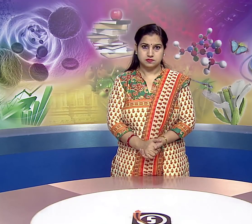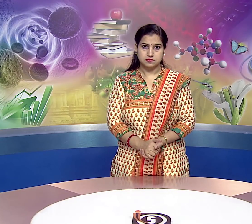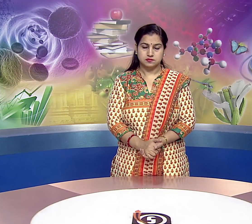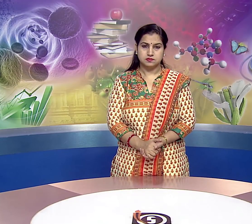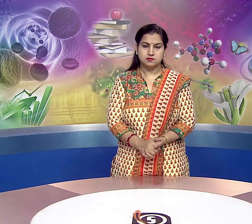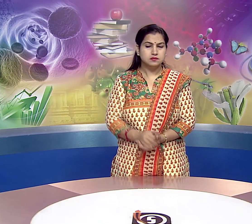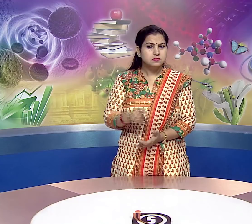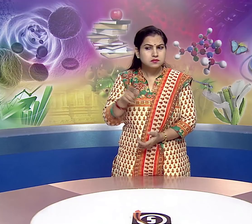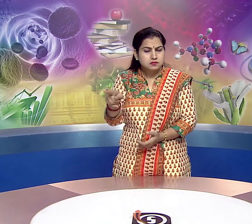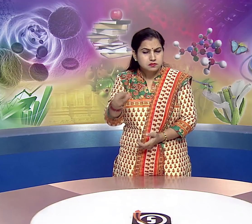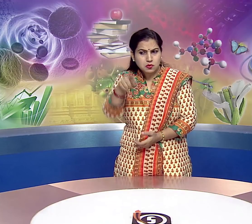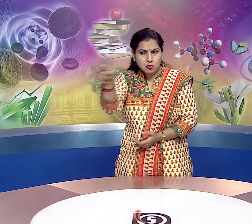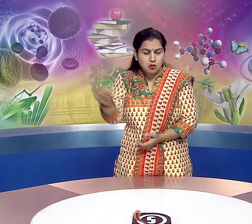They actually did not know